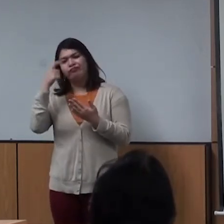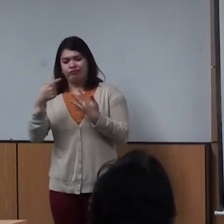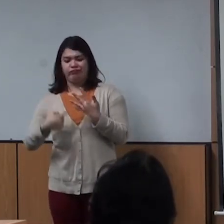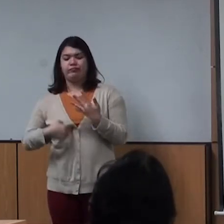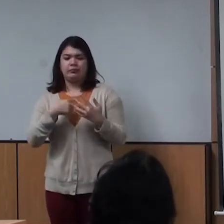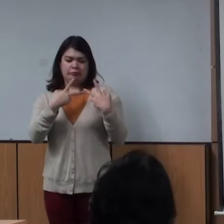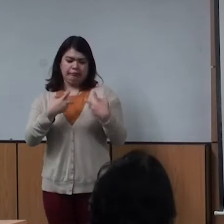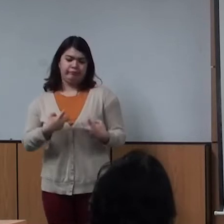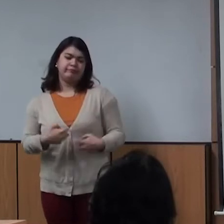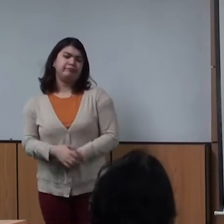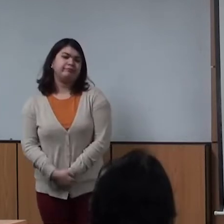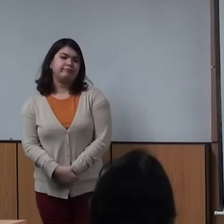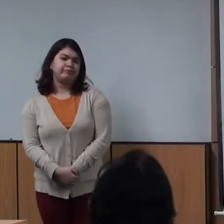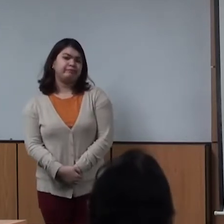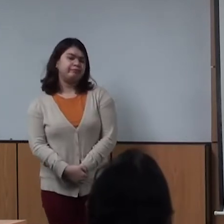it for.